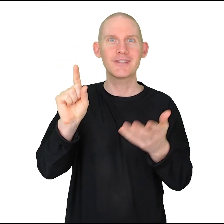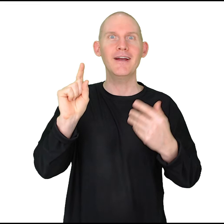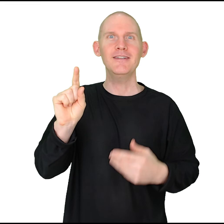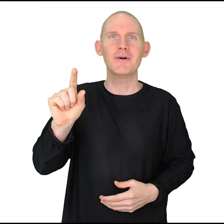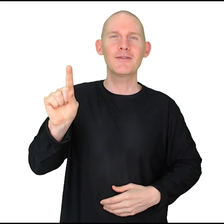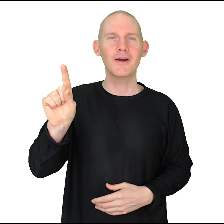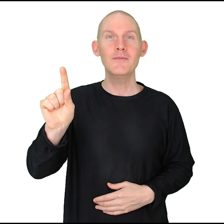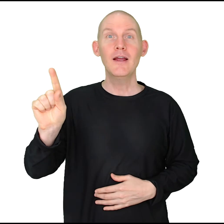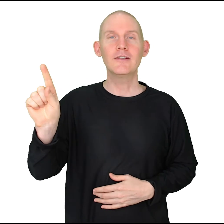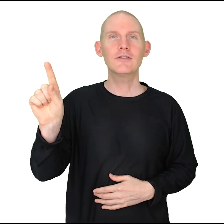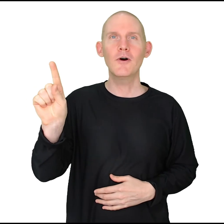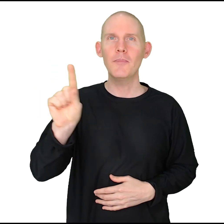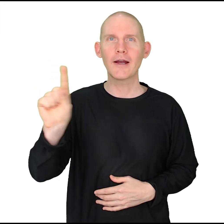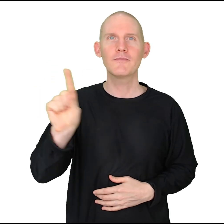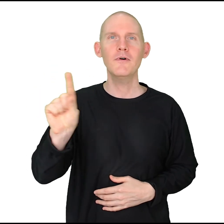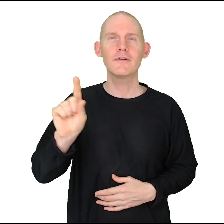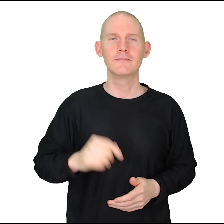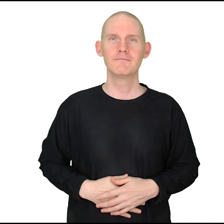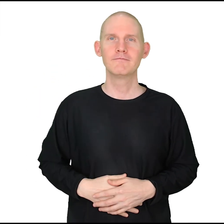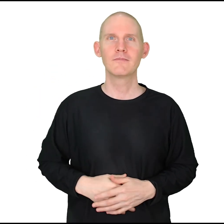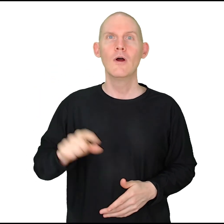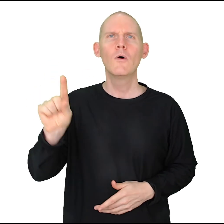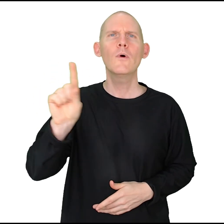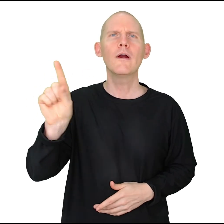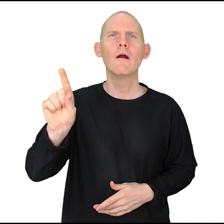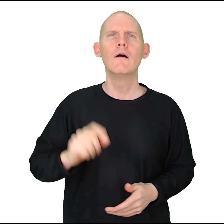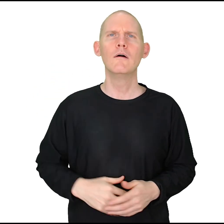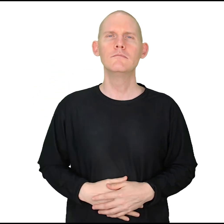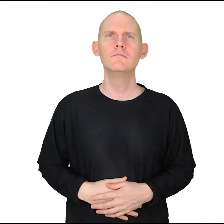signing with, right? And just go back and forth. Where?